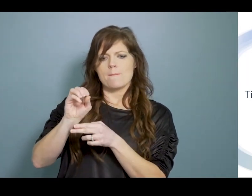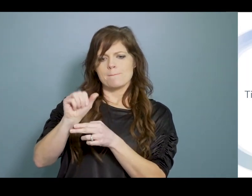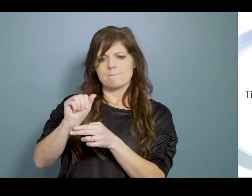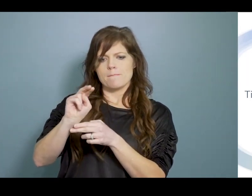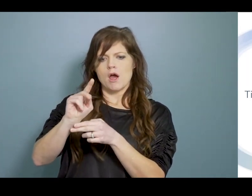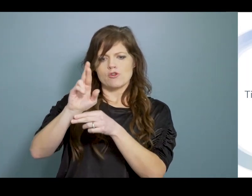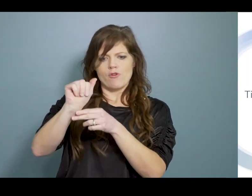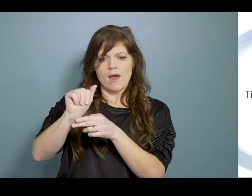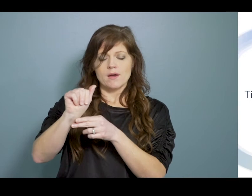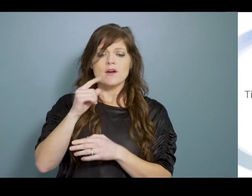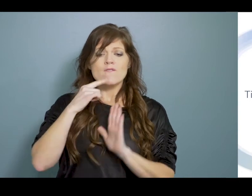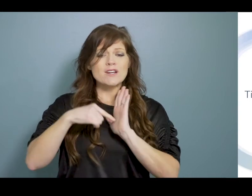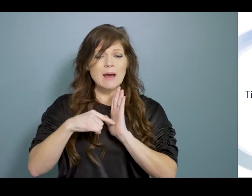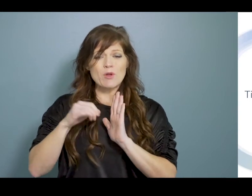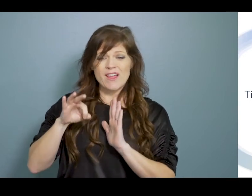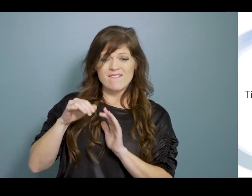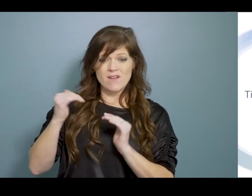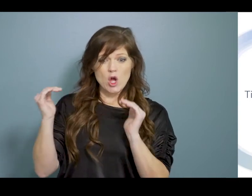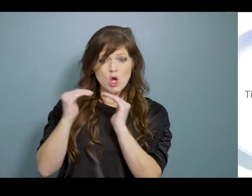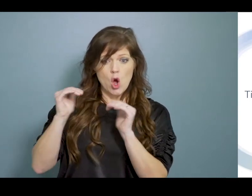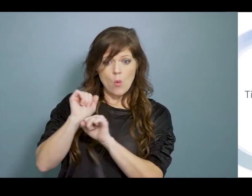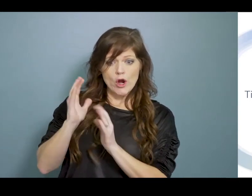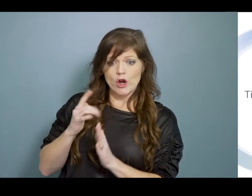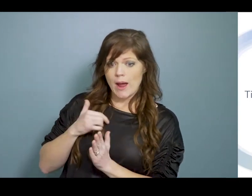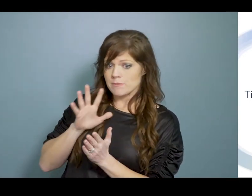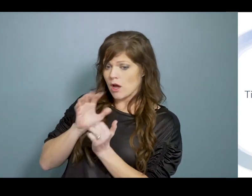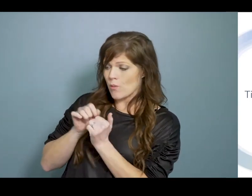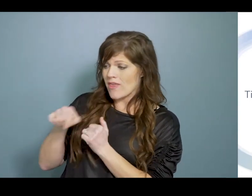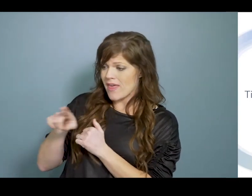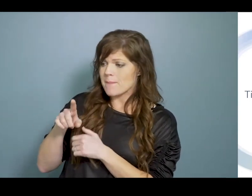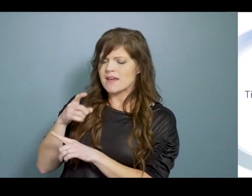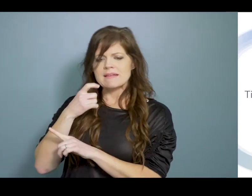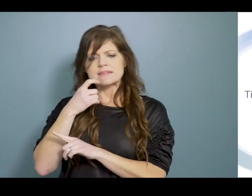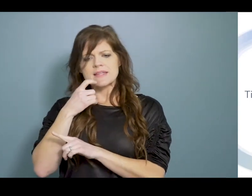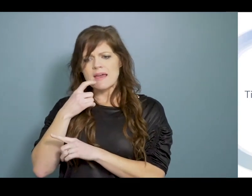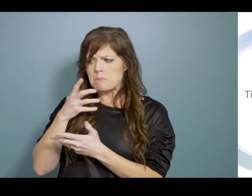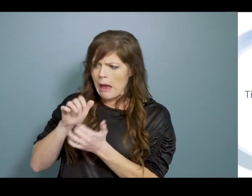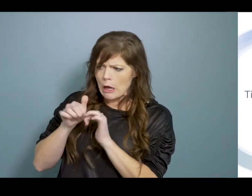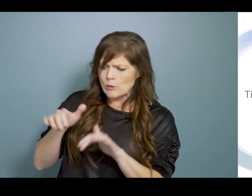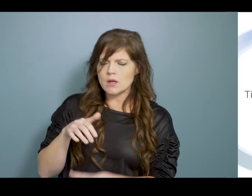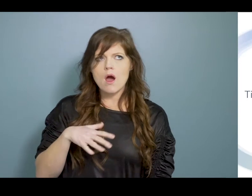today. I got done everything that I got done, and that's enough for me.